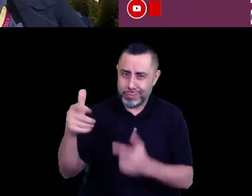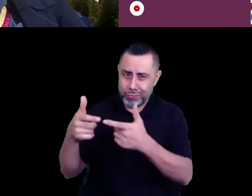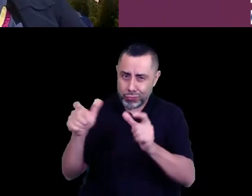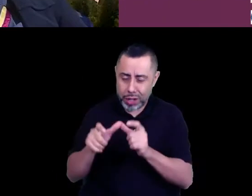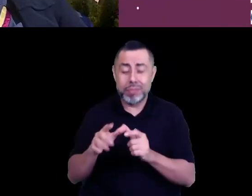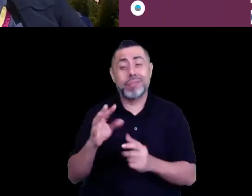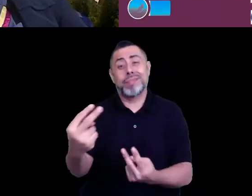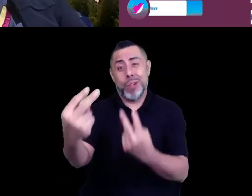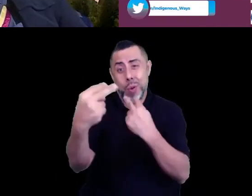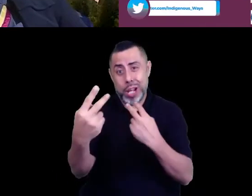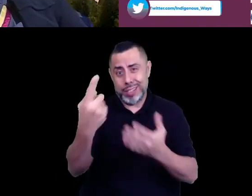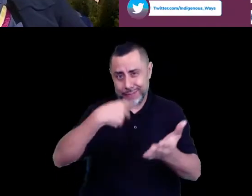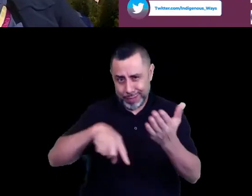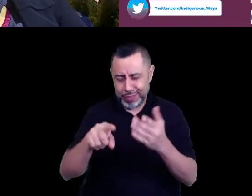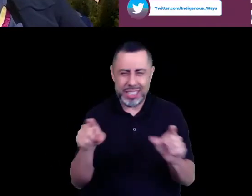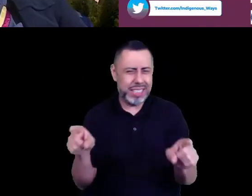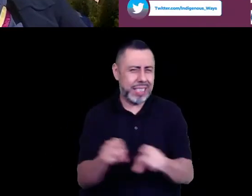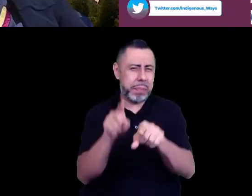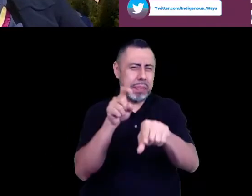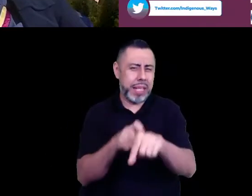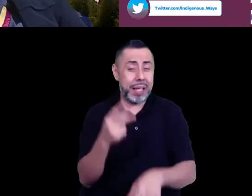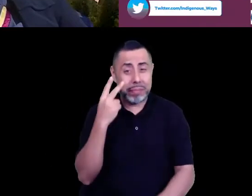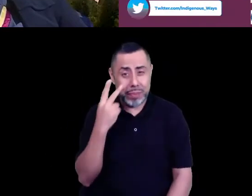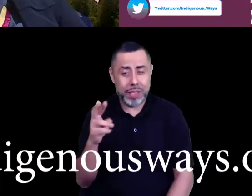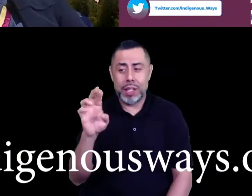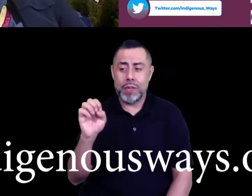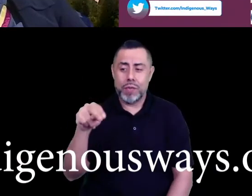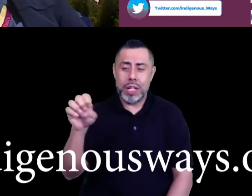Renee. And right above me,